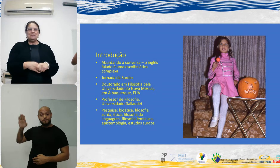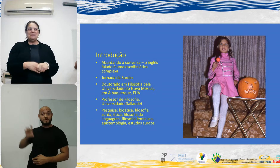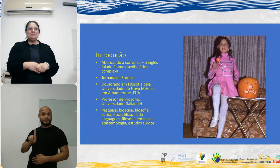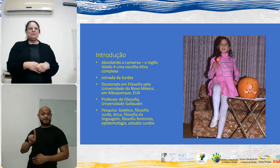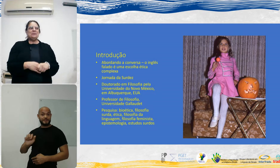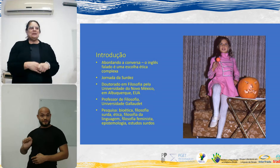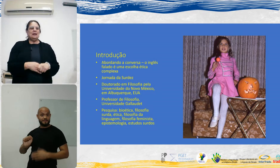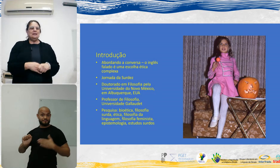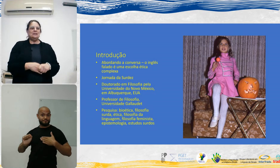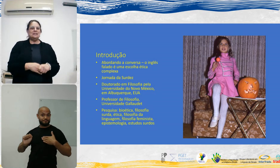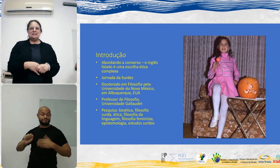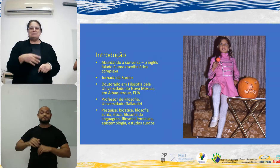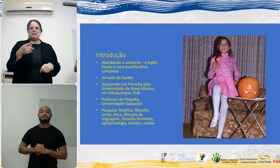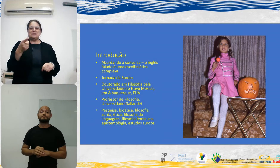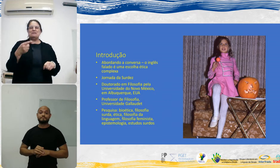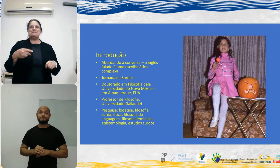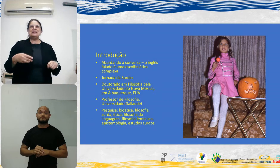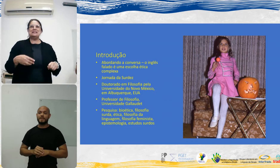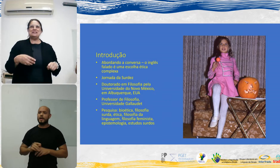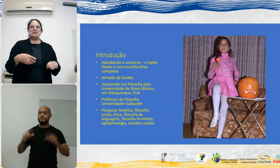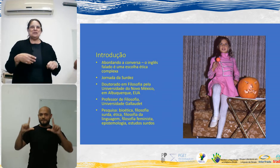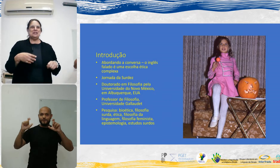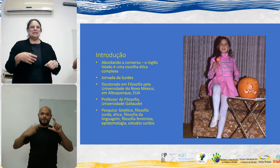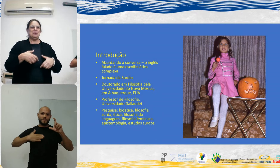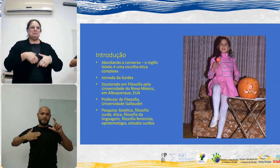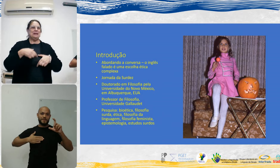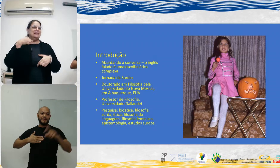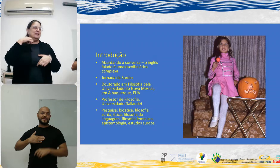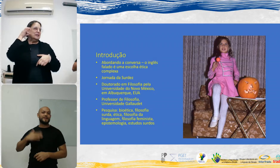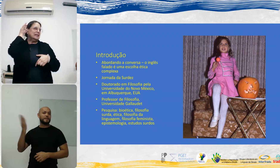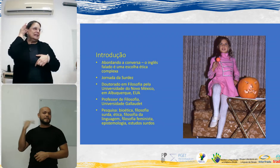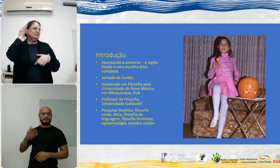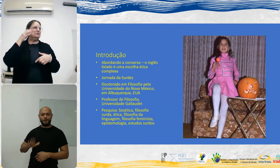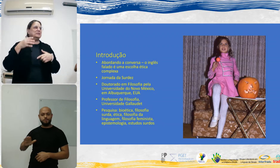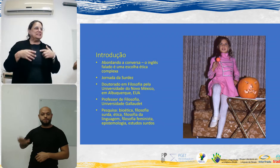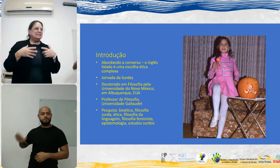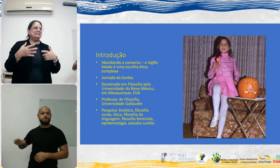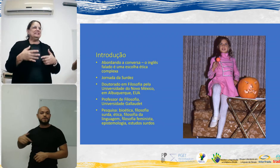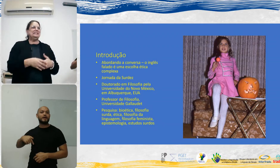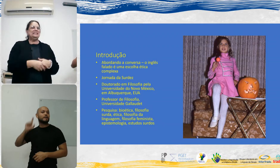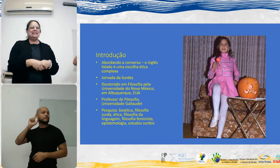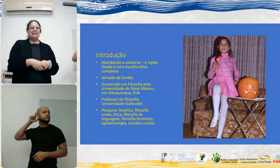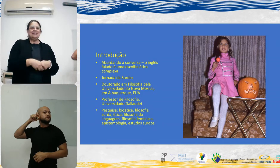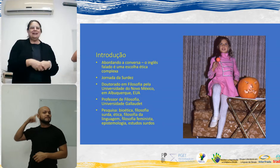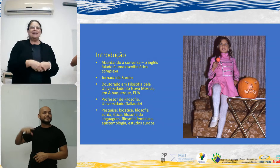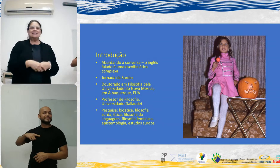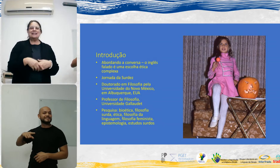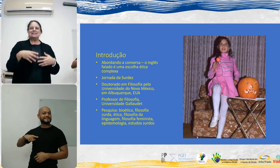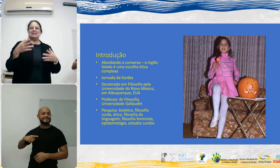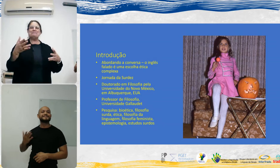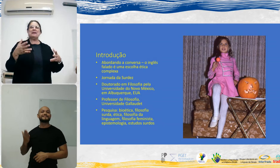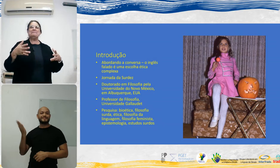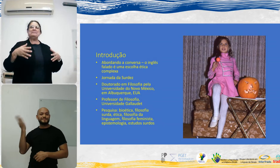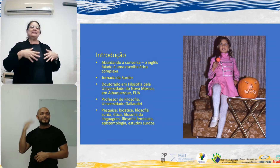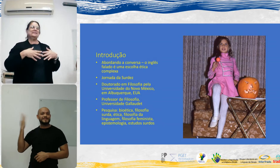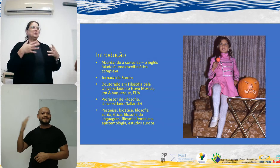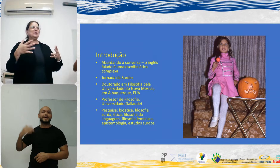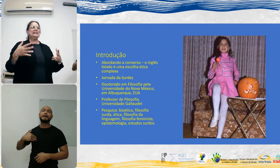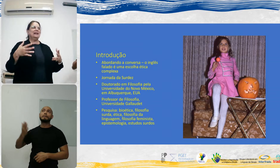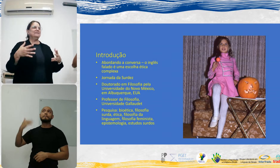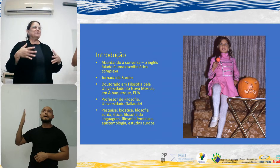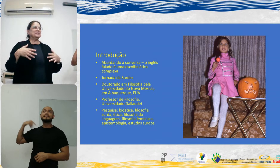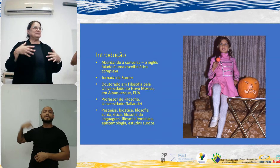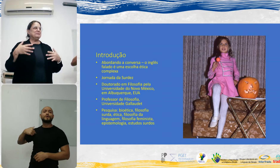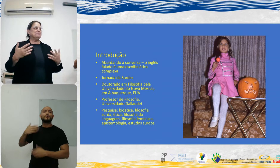hearing. This is a picture of me as a girl with my hearing aid. You can see at that time my biggest